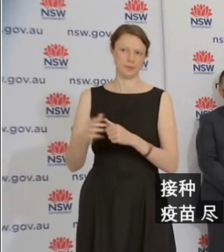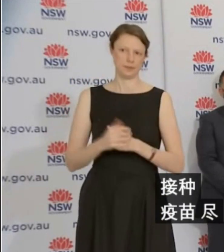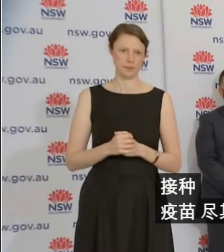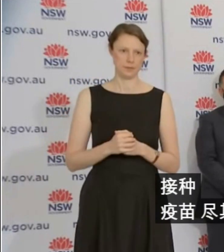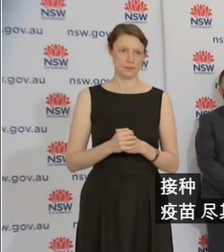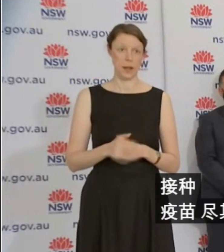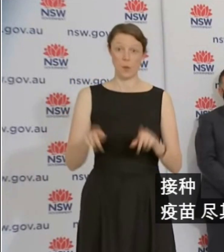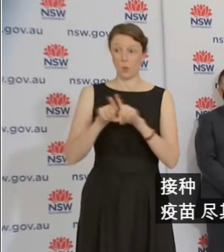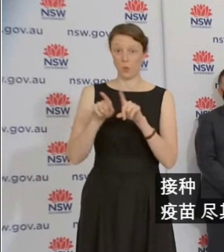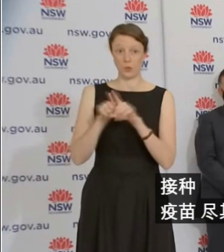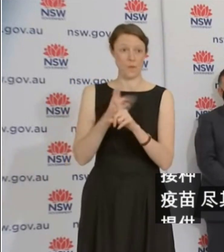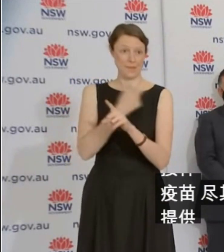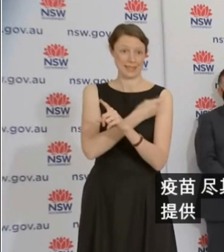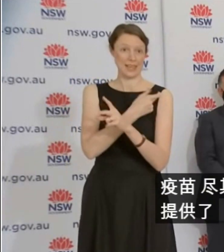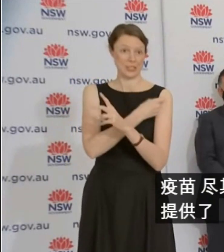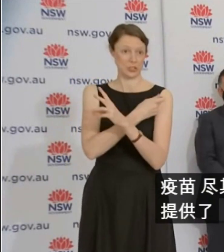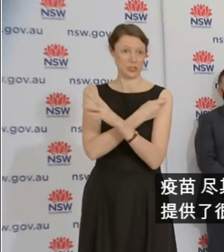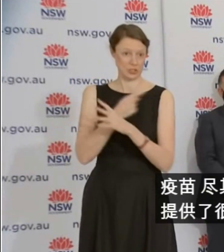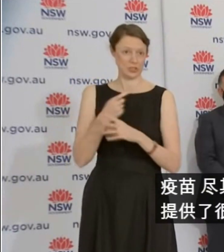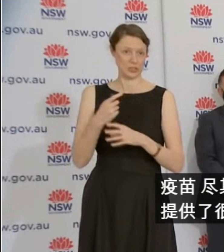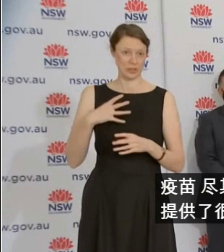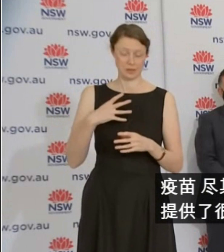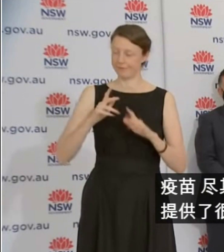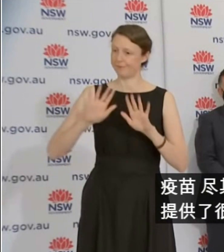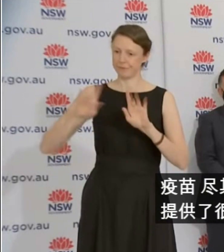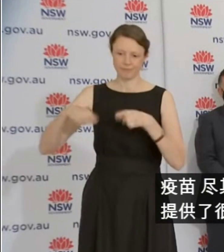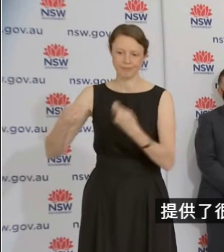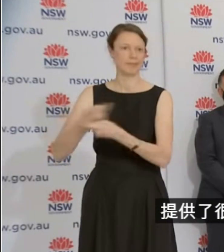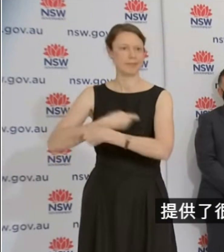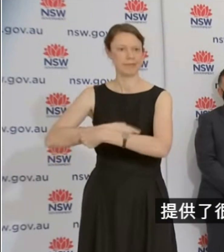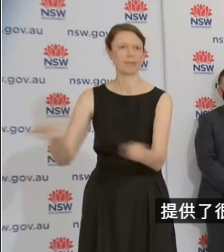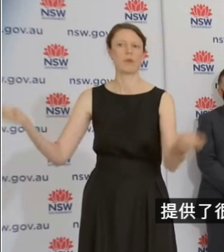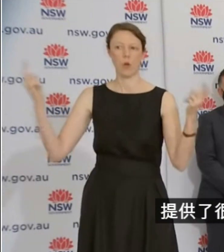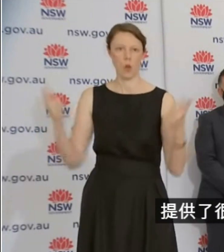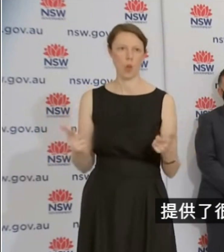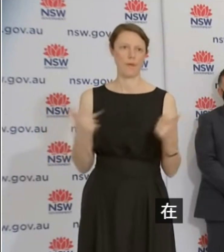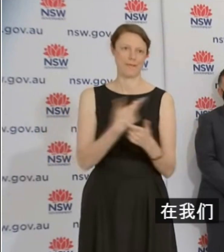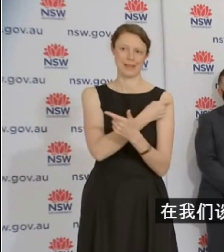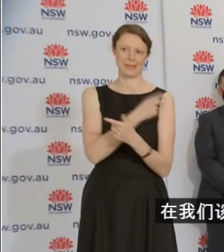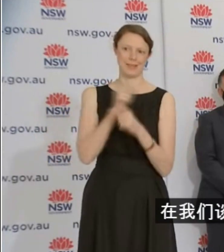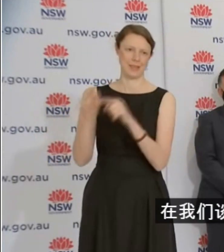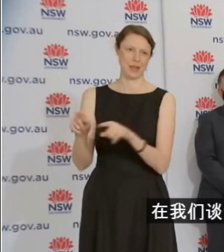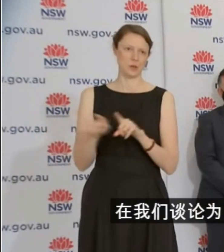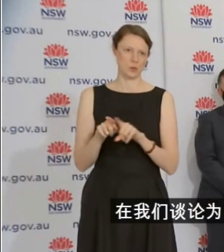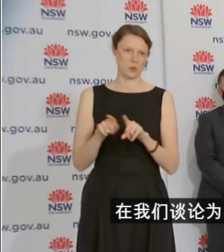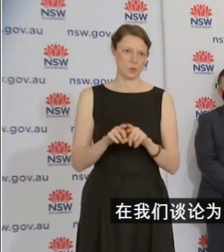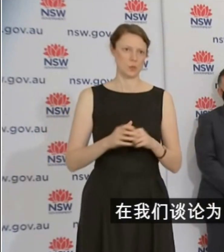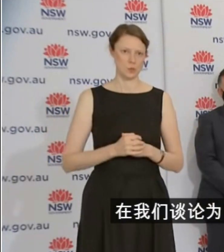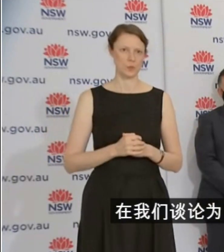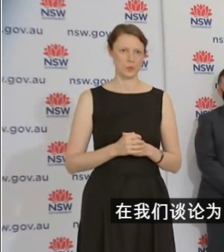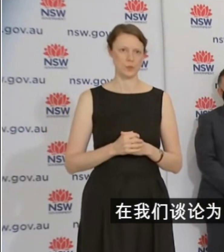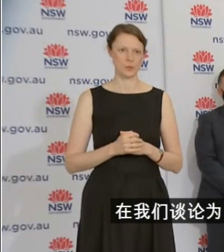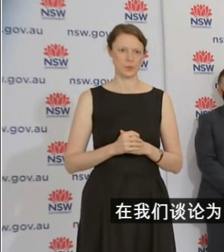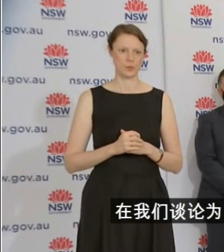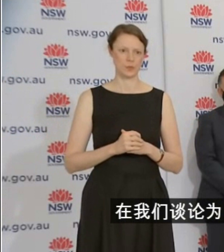is as good as it can be, and there's been a lot of vaccines delivered and an intensive effort as we speak around